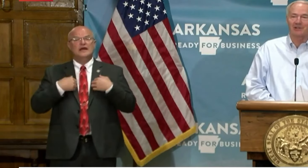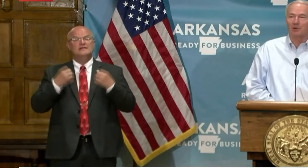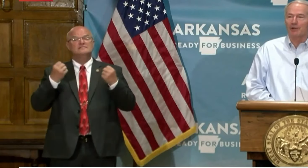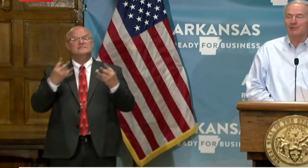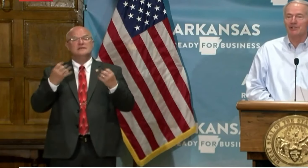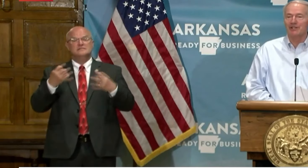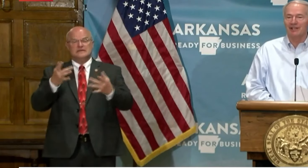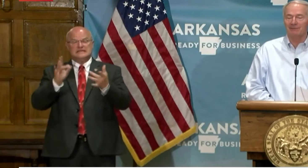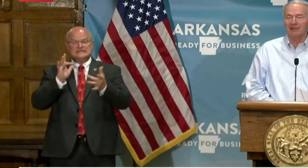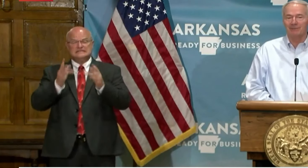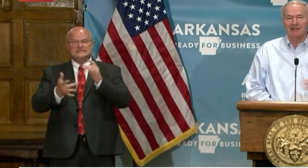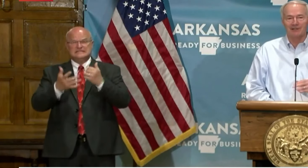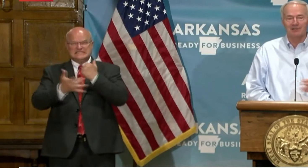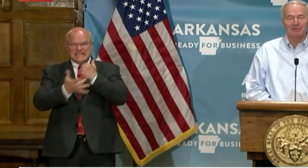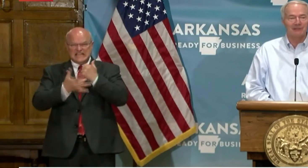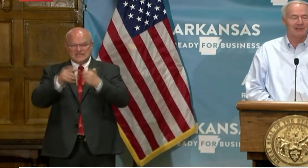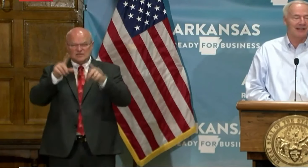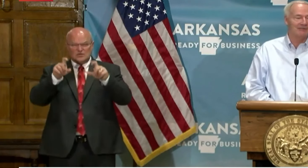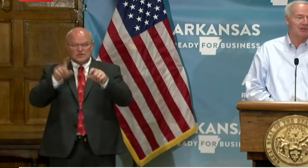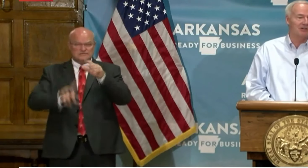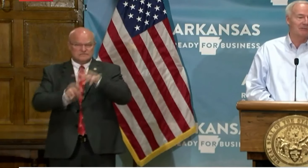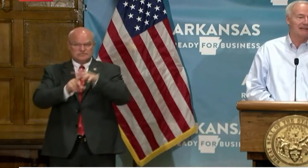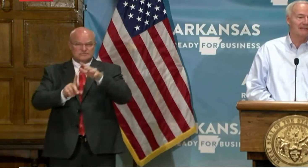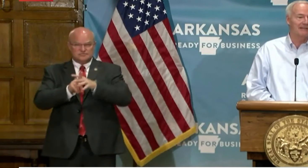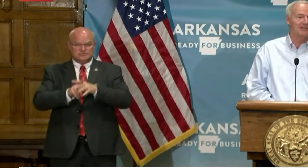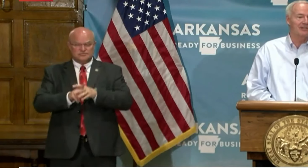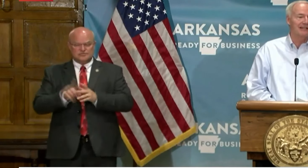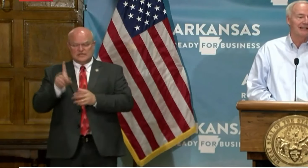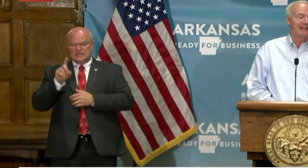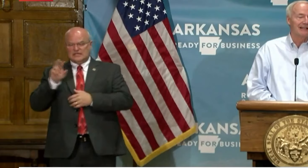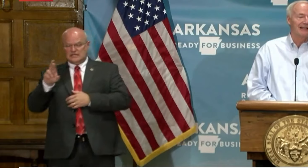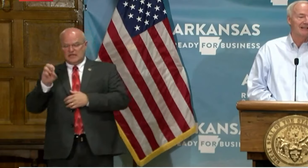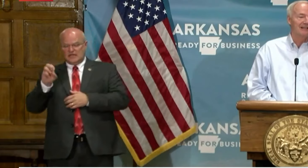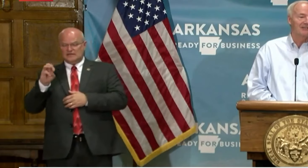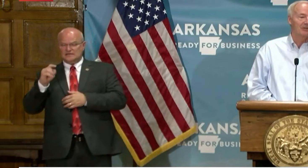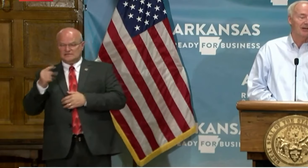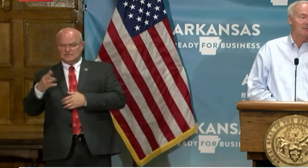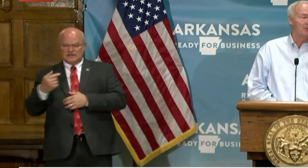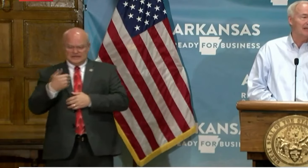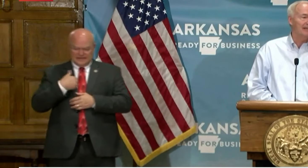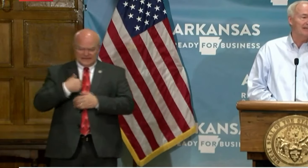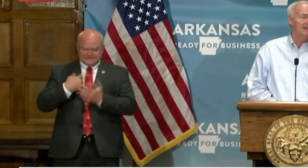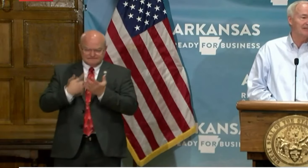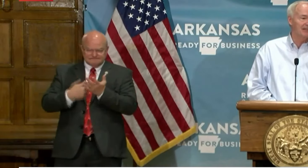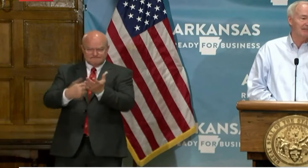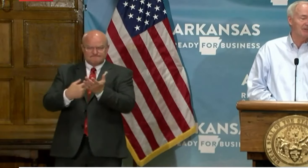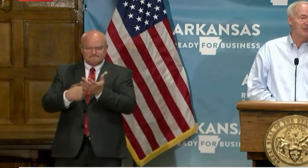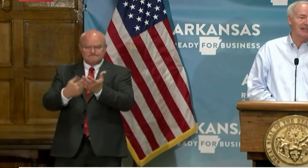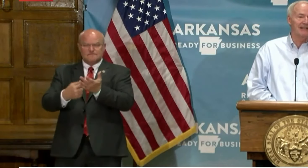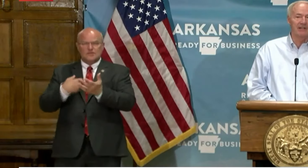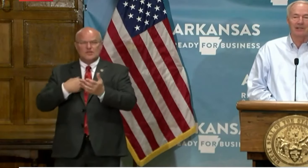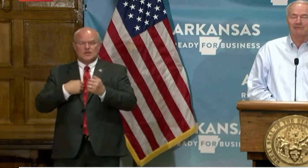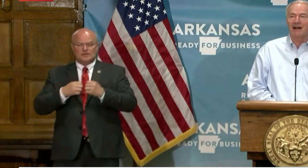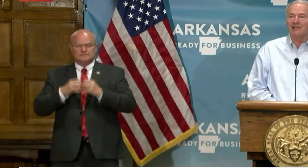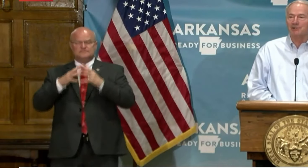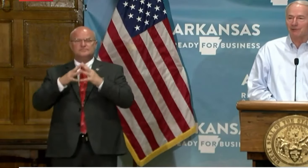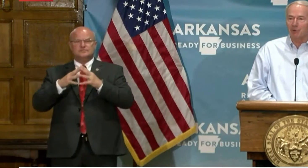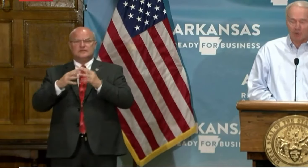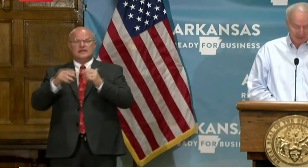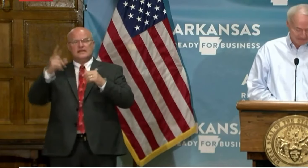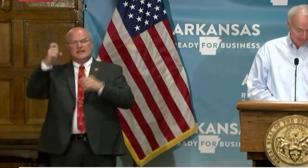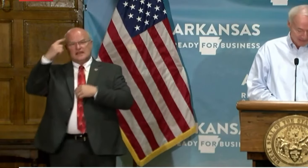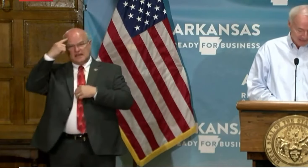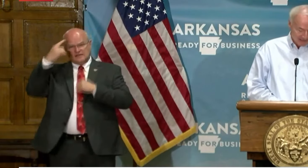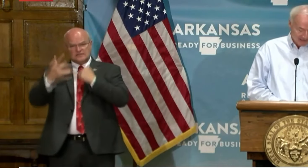lot of technical questions that come up. And Dr. Smith and I have talked about this, and so I'm creating the Governor's Technical